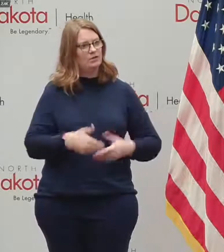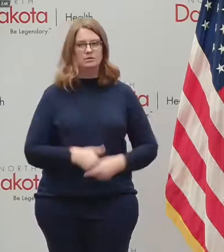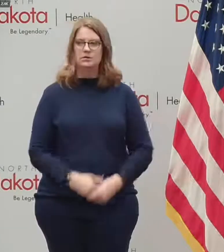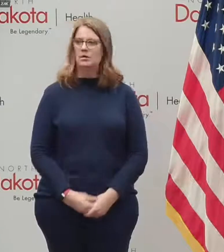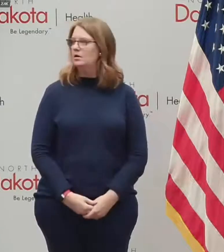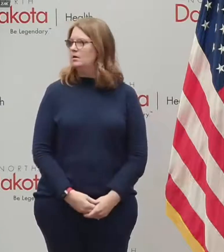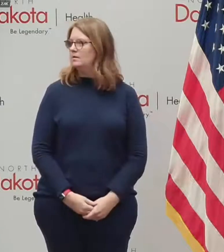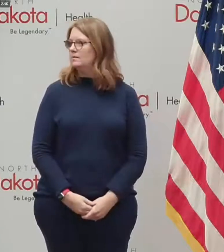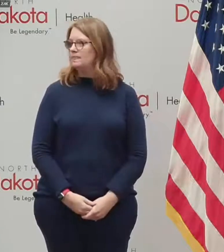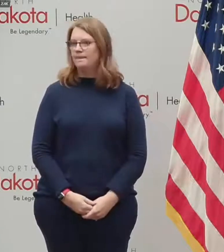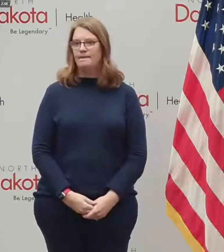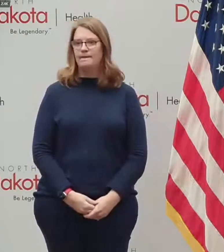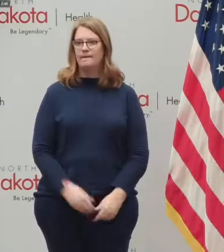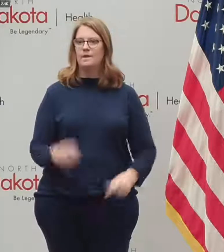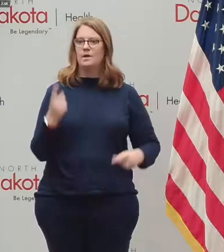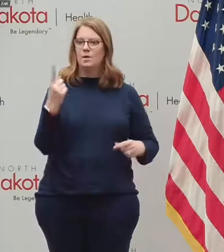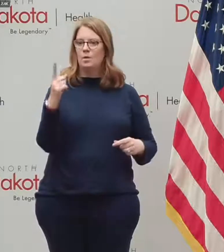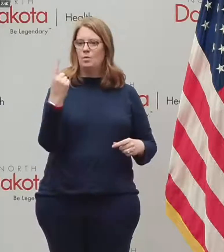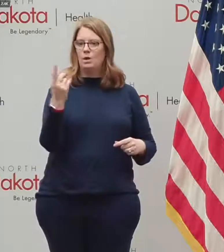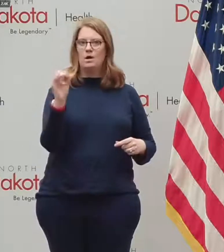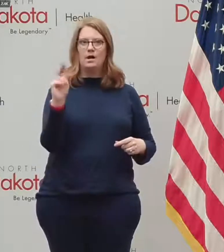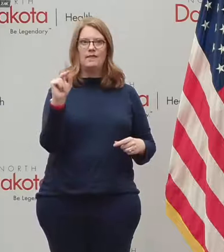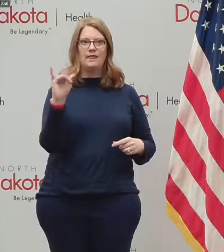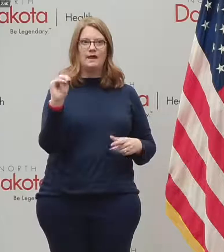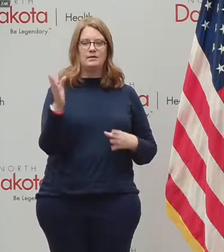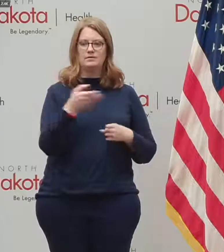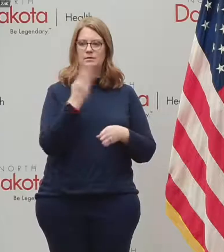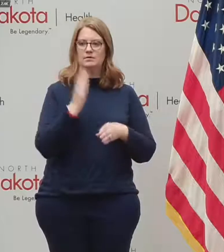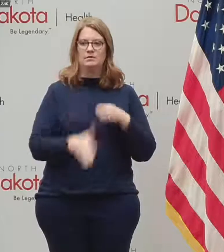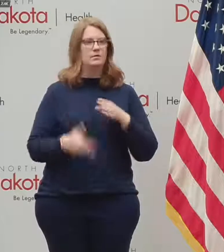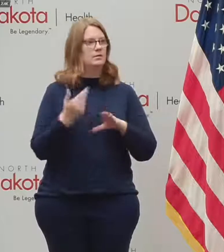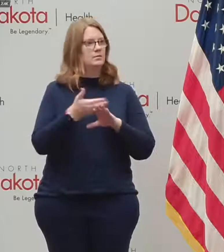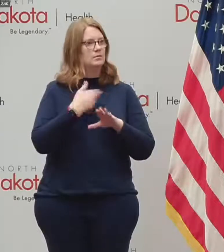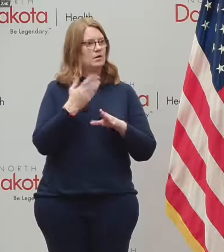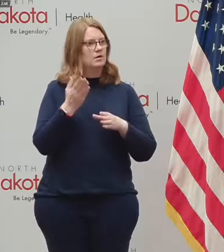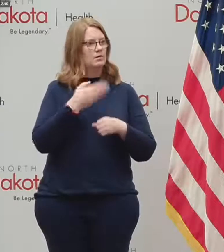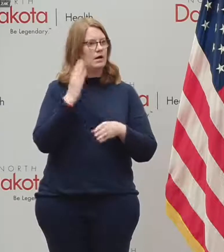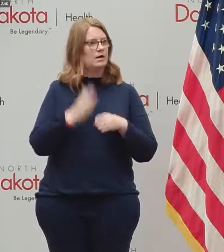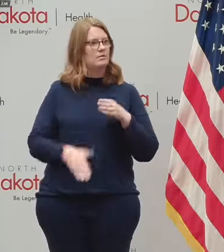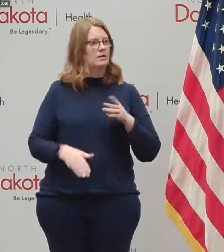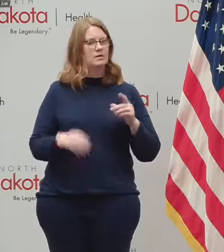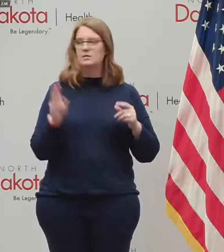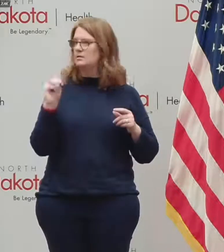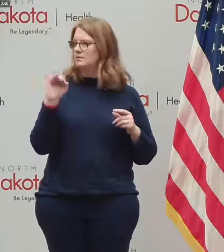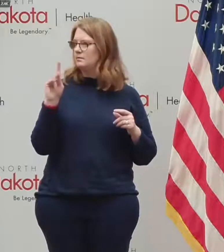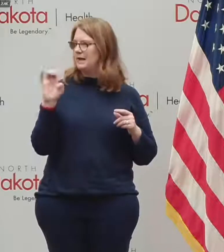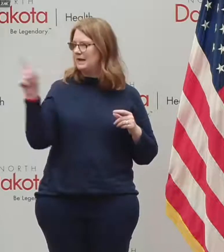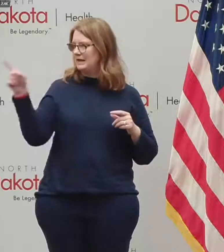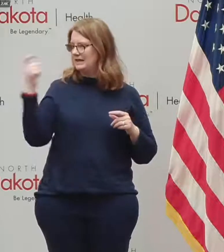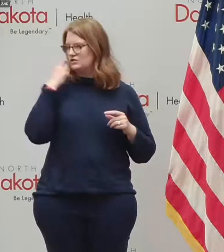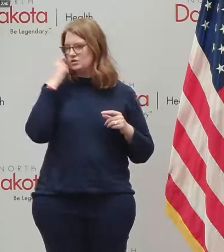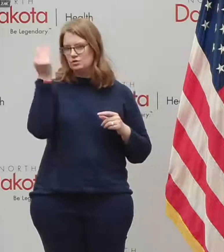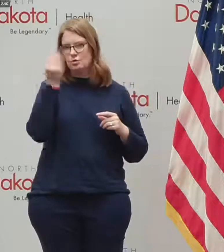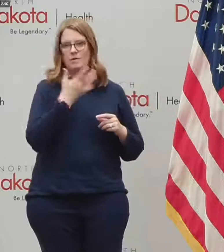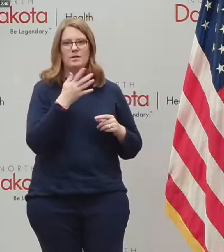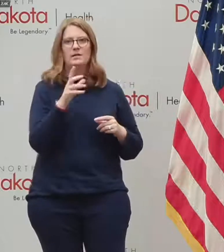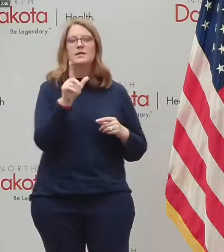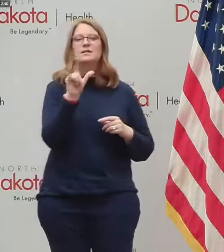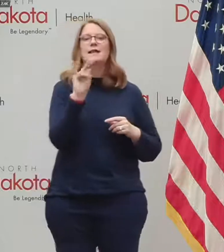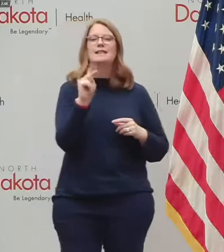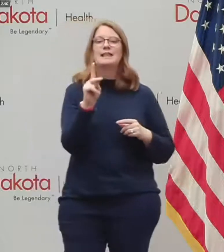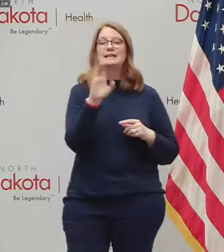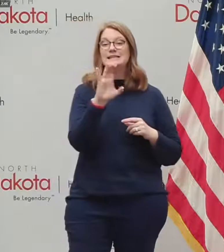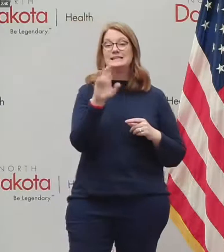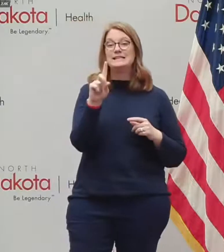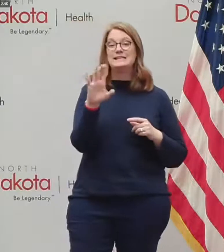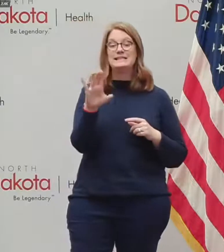And then I'm going to do one online, and then we're going to wrap up. But before I wrap up, I do want to say Mike has just shared that the link to the